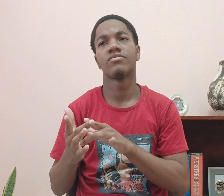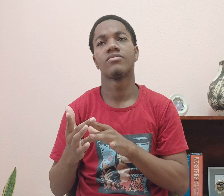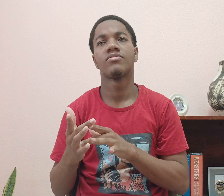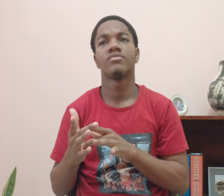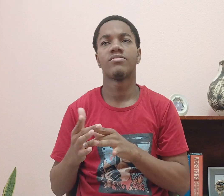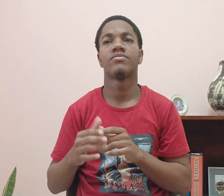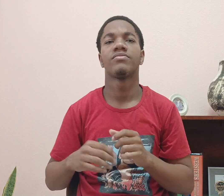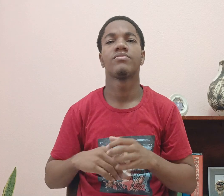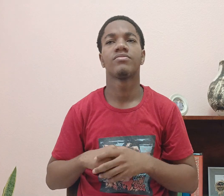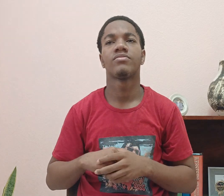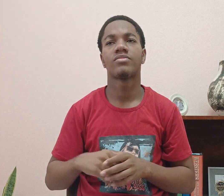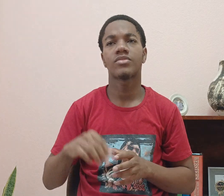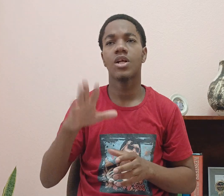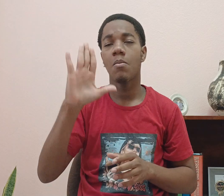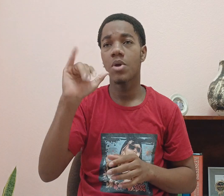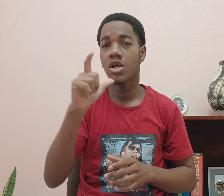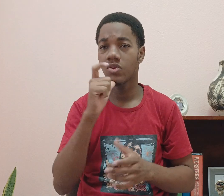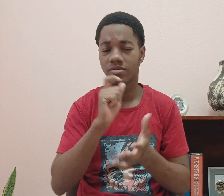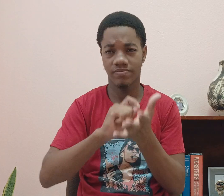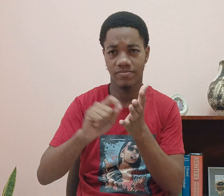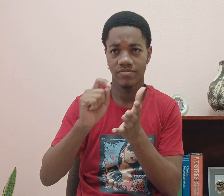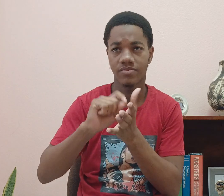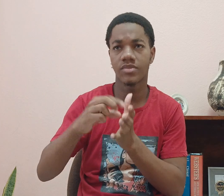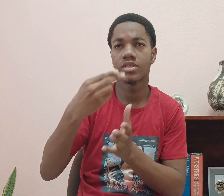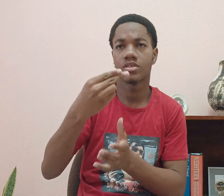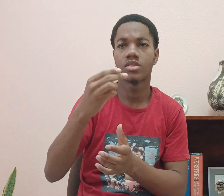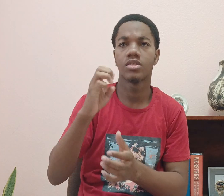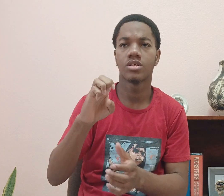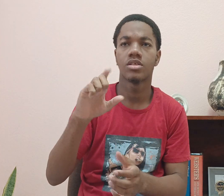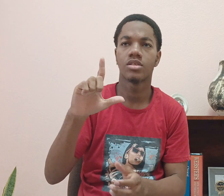by Helen Howarth Lemmel.